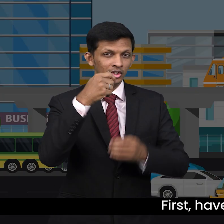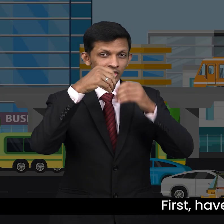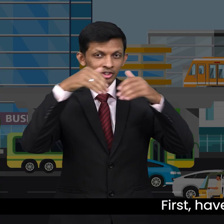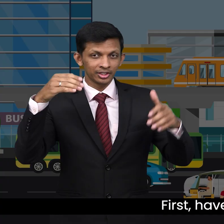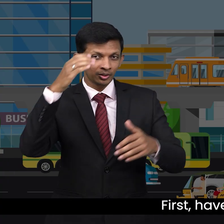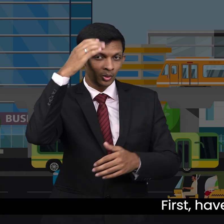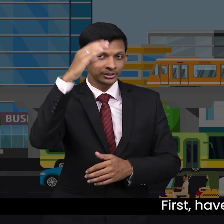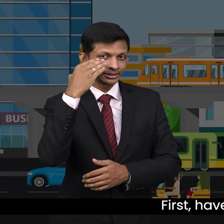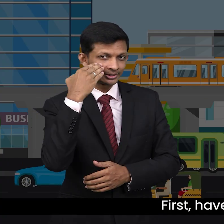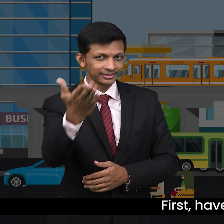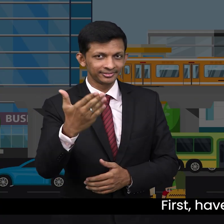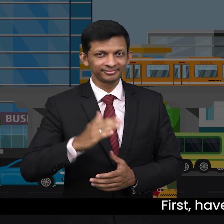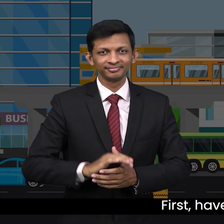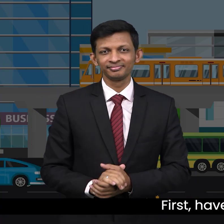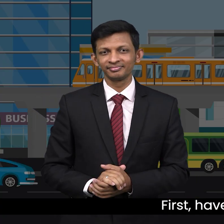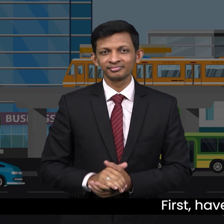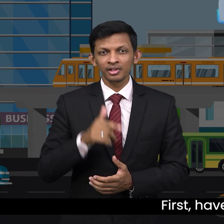First, have a look on mind map.